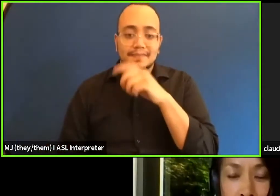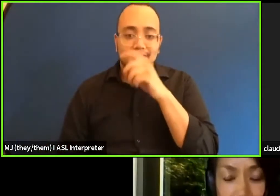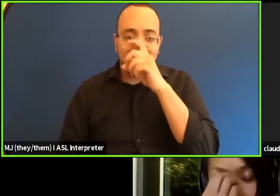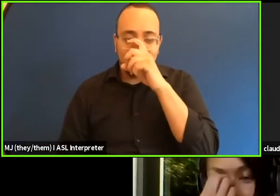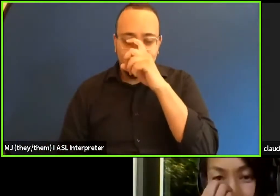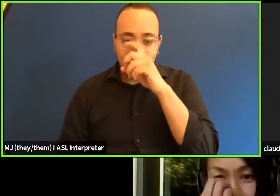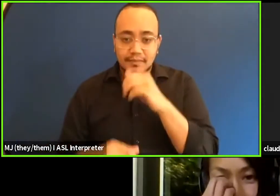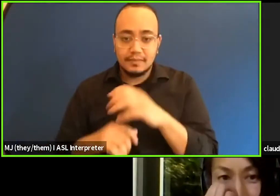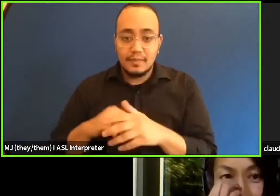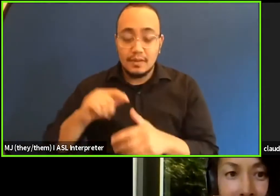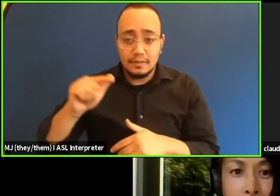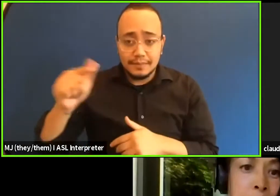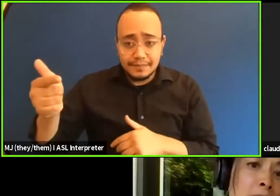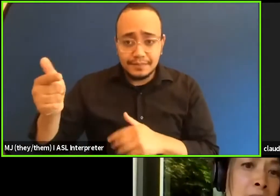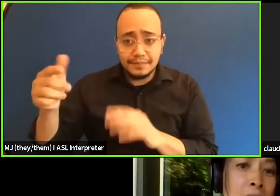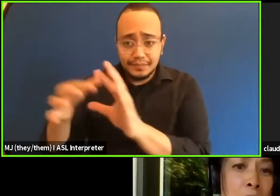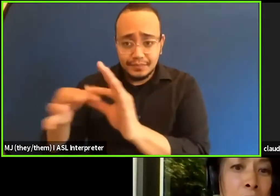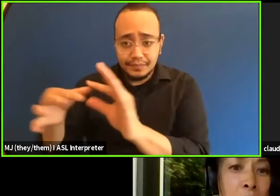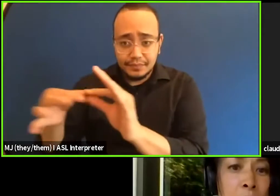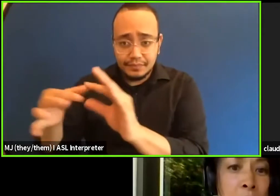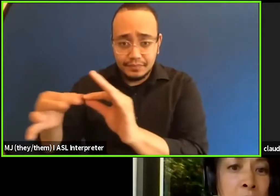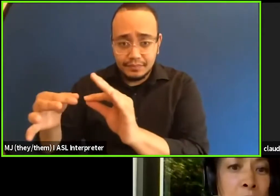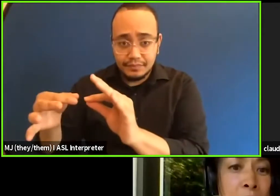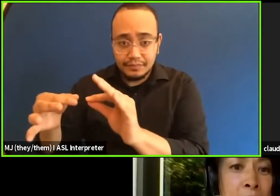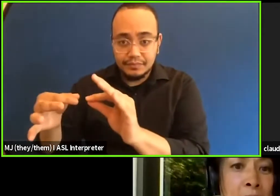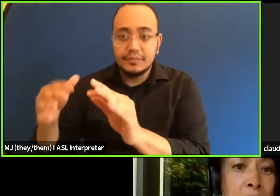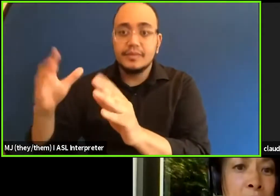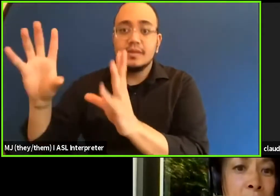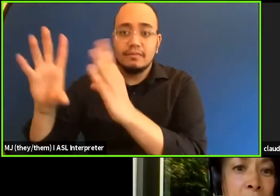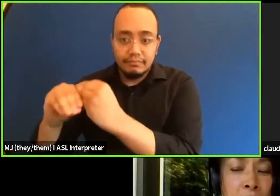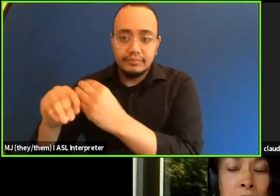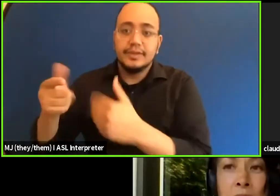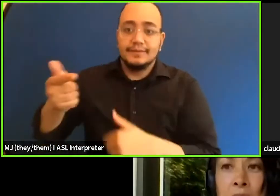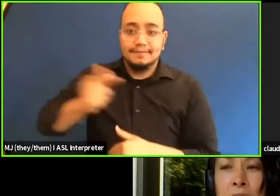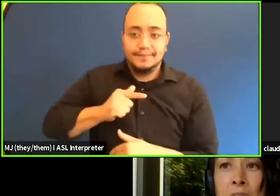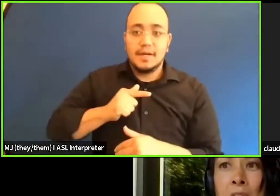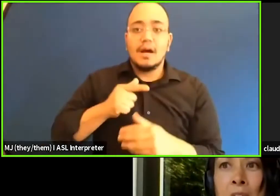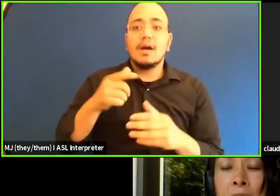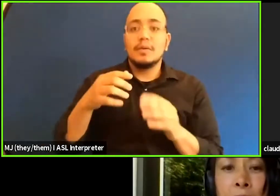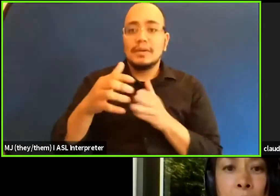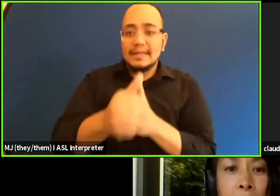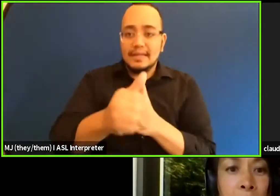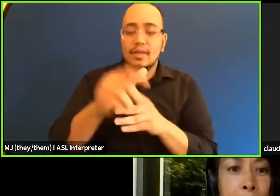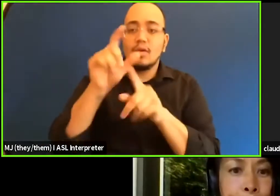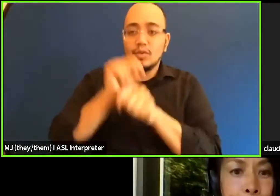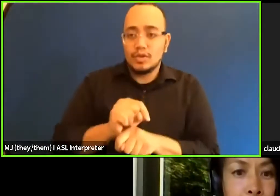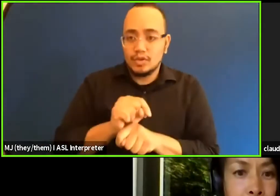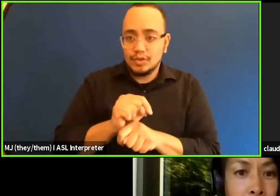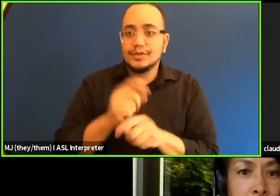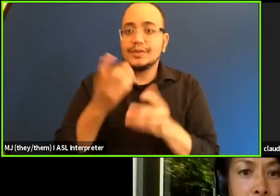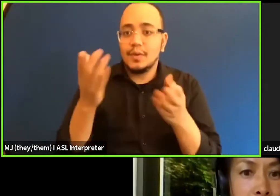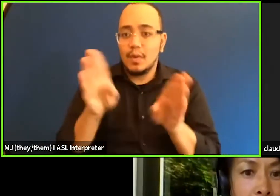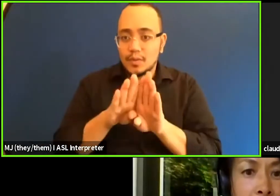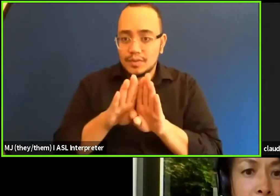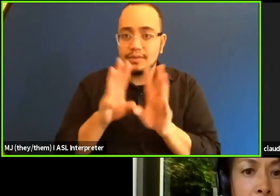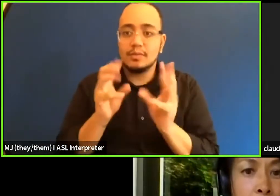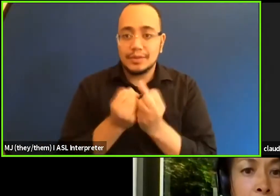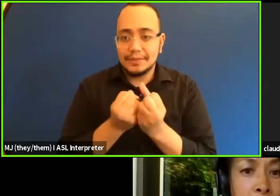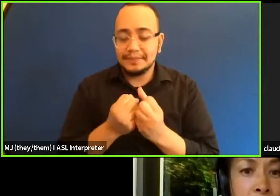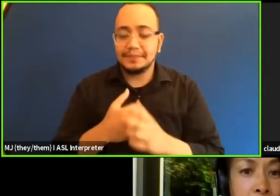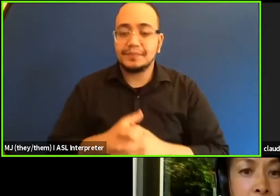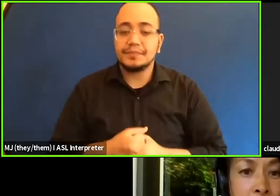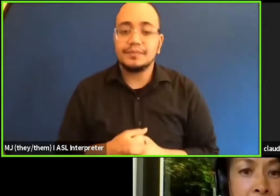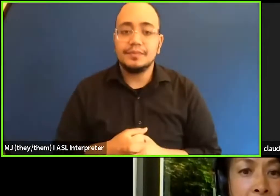say a few words, but then I will be leading the ritual to close us out of this section of the workshop.